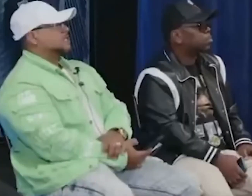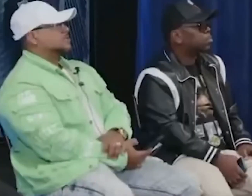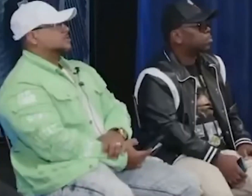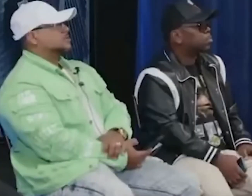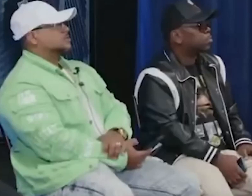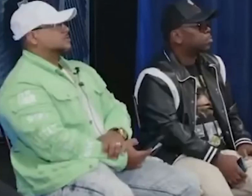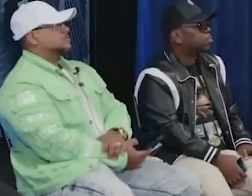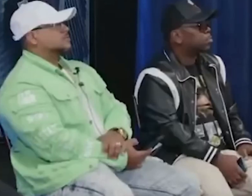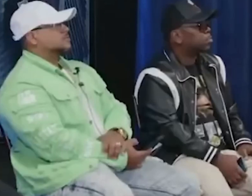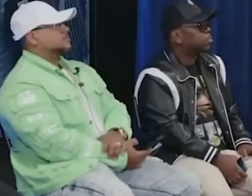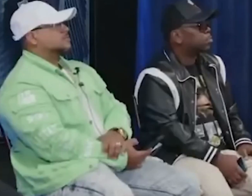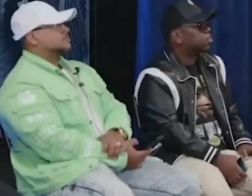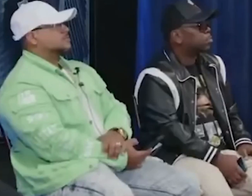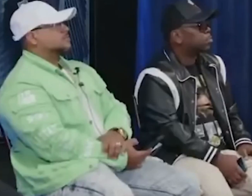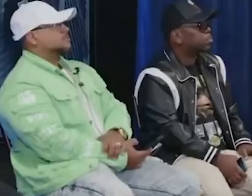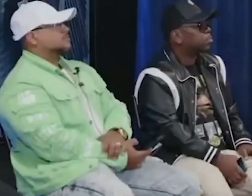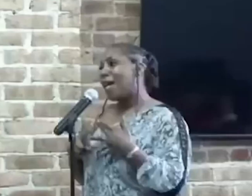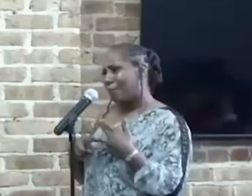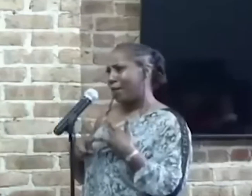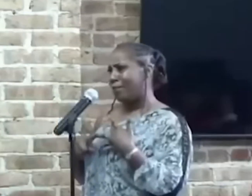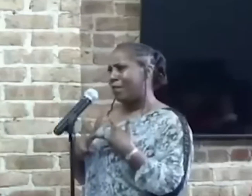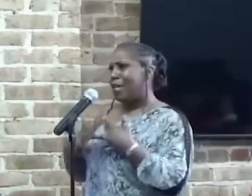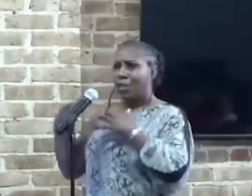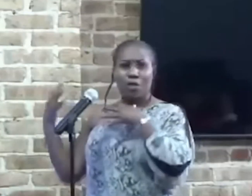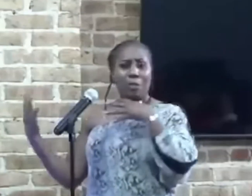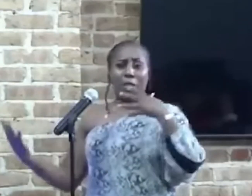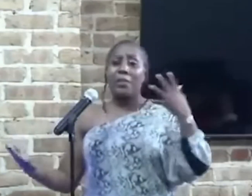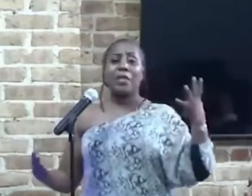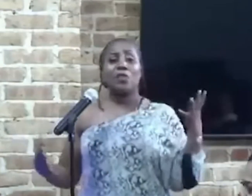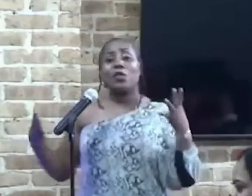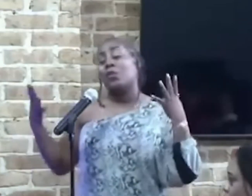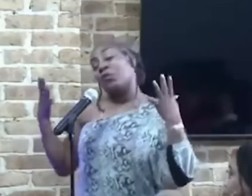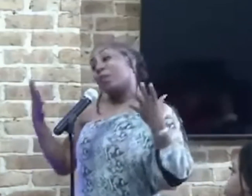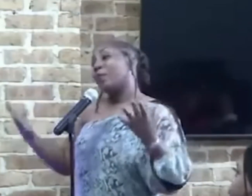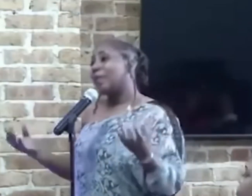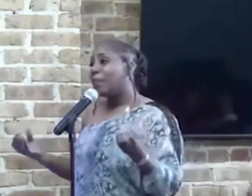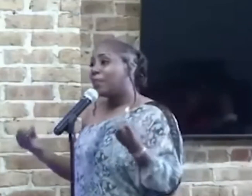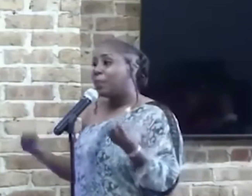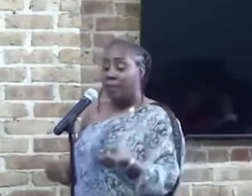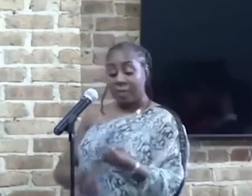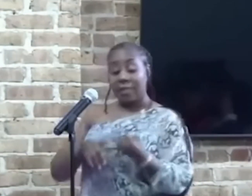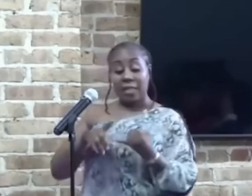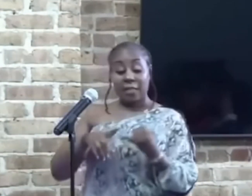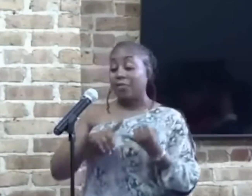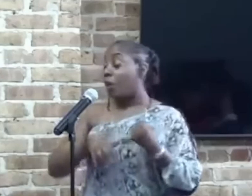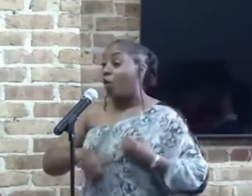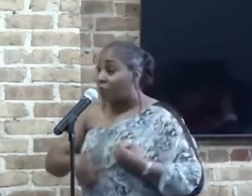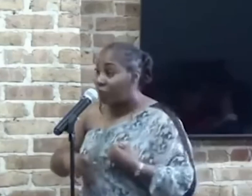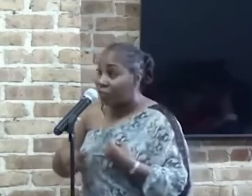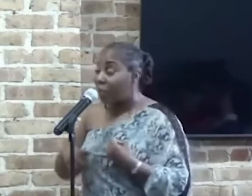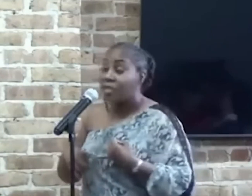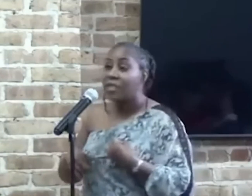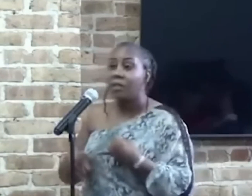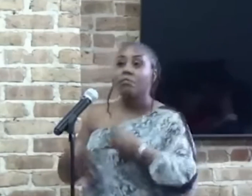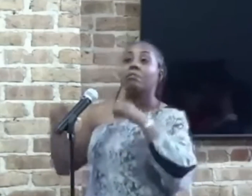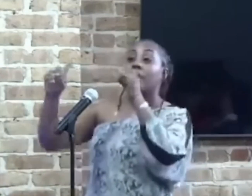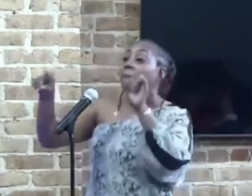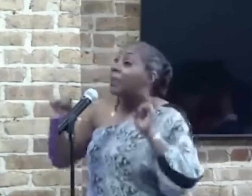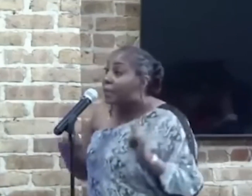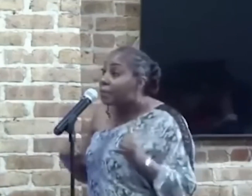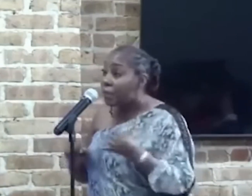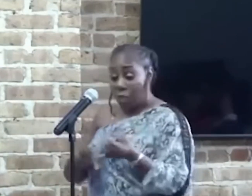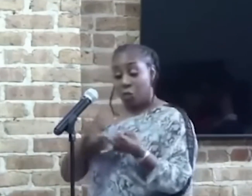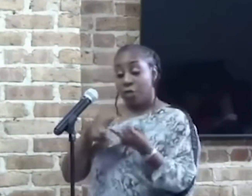1980, which of course should have been changed a long time ago. So they bringing them in, you wonder where the money coming from. They taking it, the COVID fund that was here,